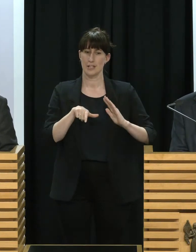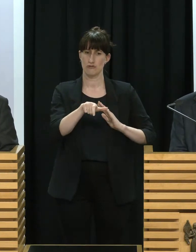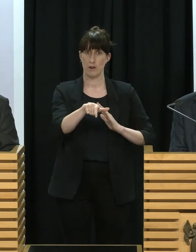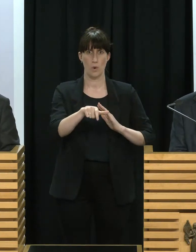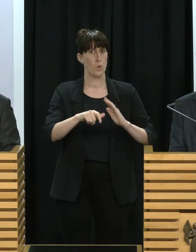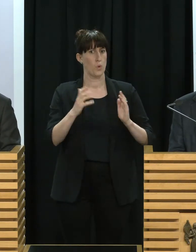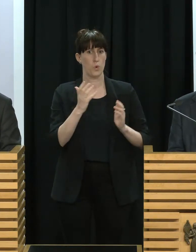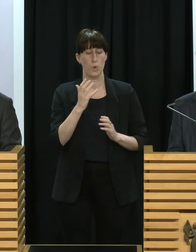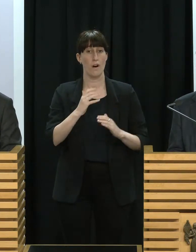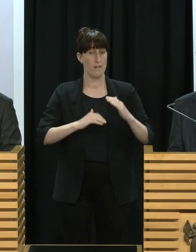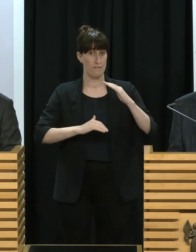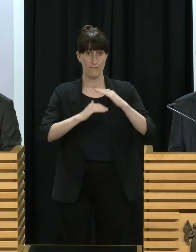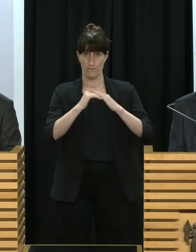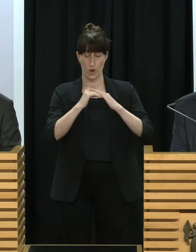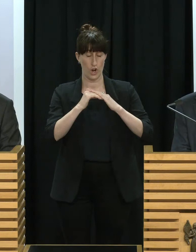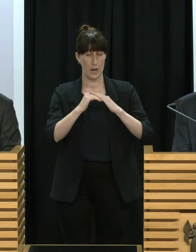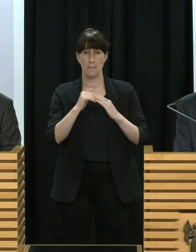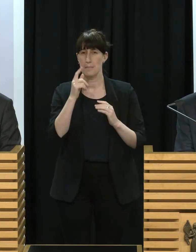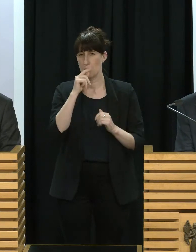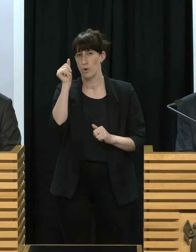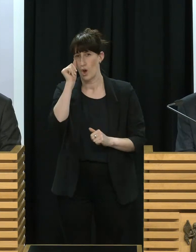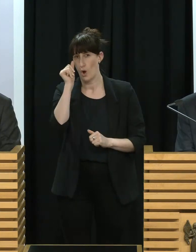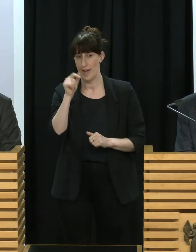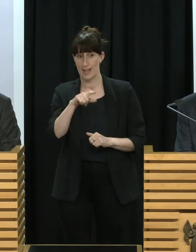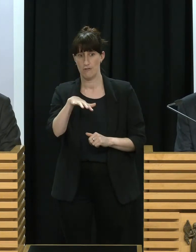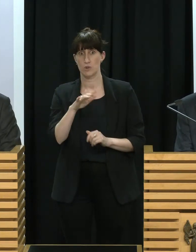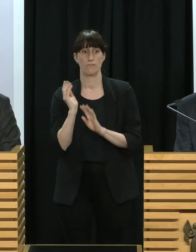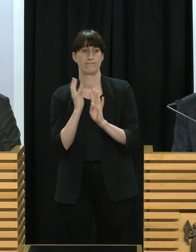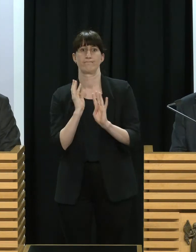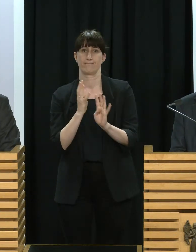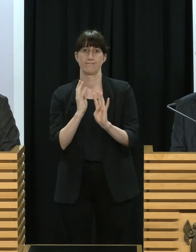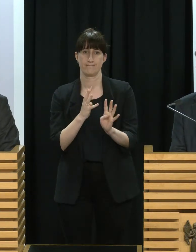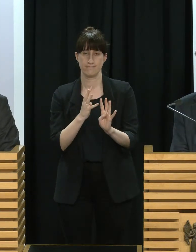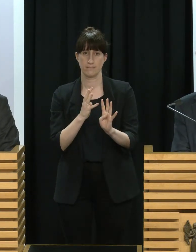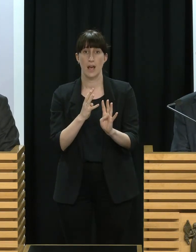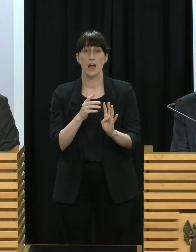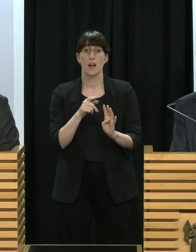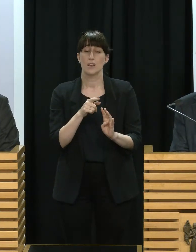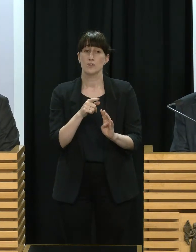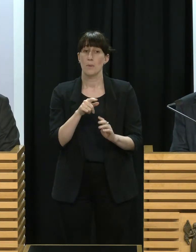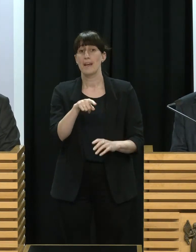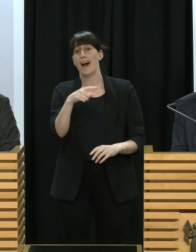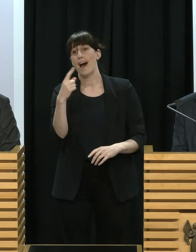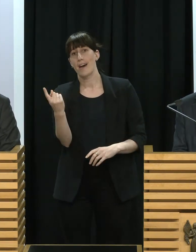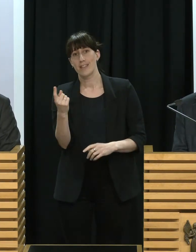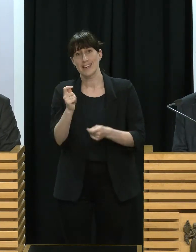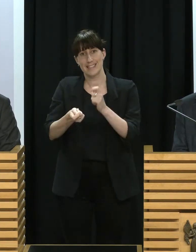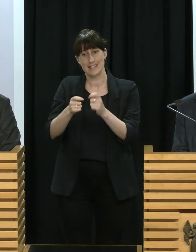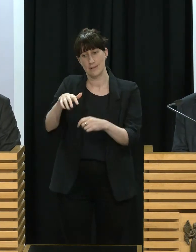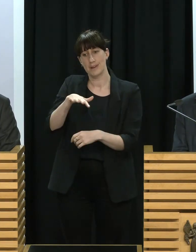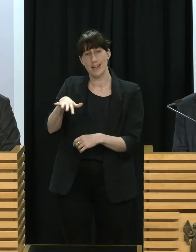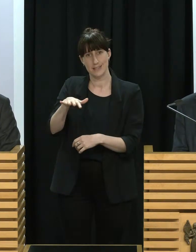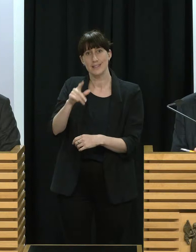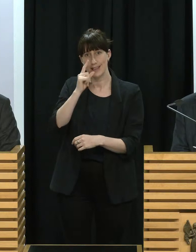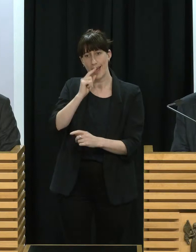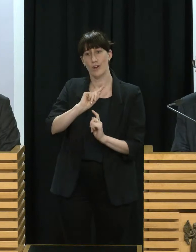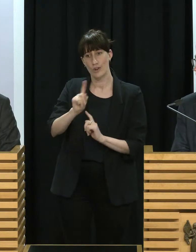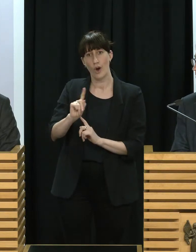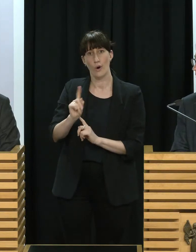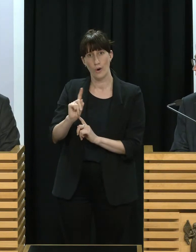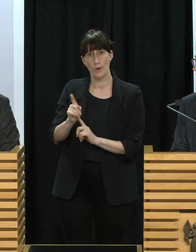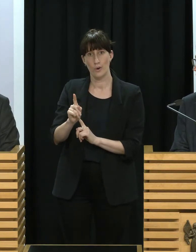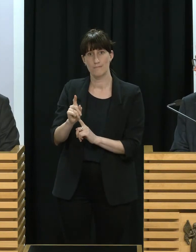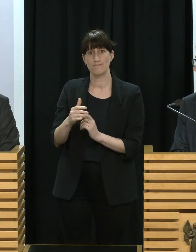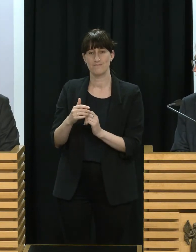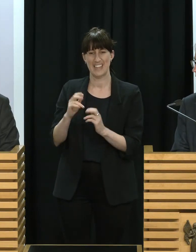testing station that people are most familiar with, but there is availability at those other testing stations throughout the city, and people will be able